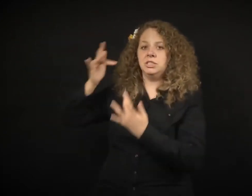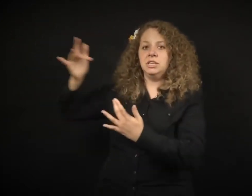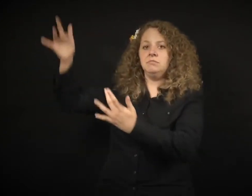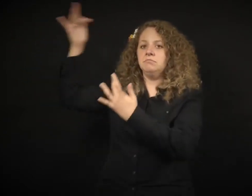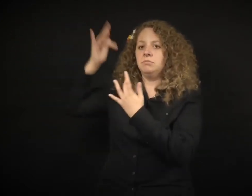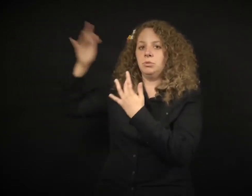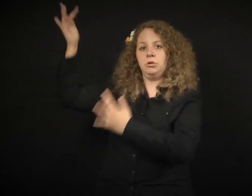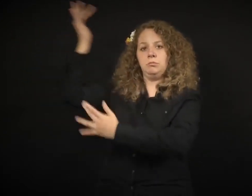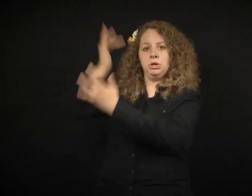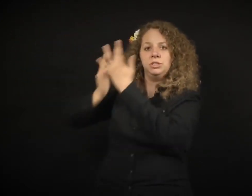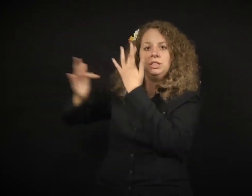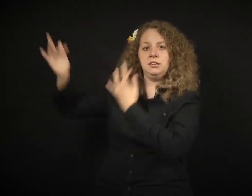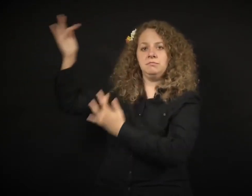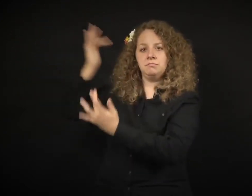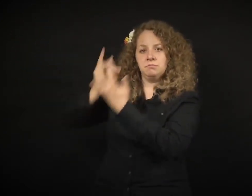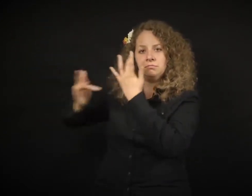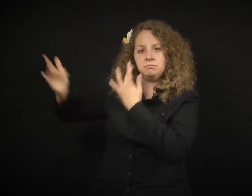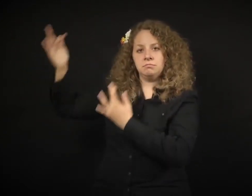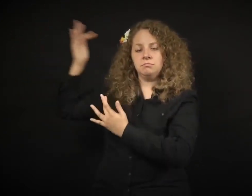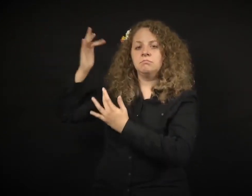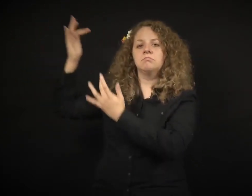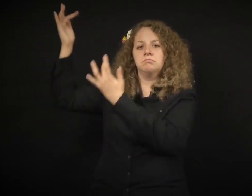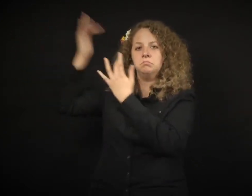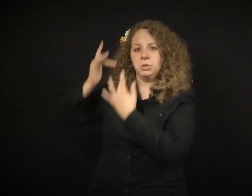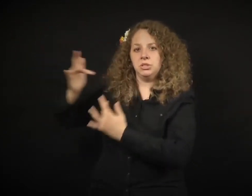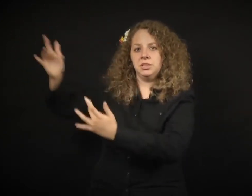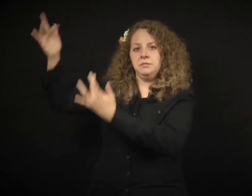Mercy or mercy. Mercy.